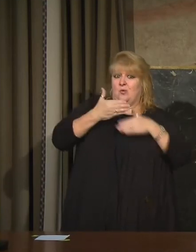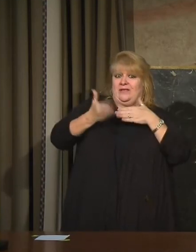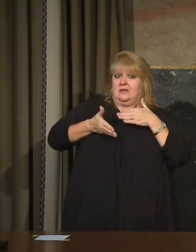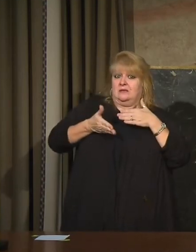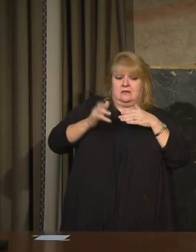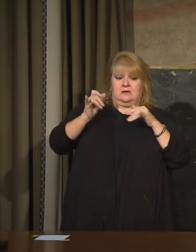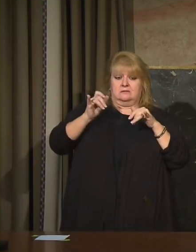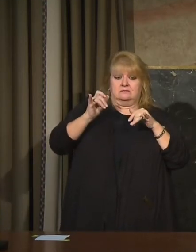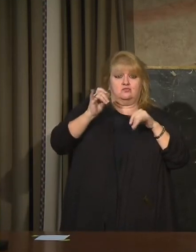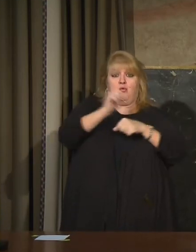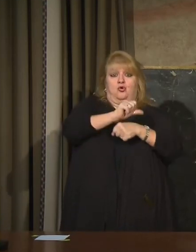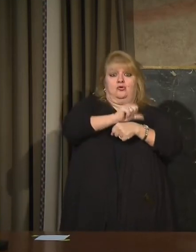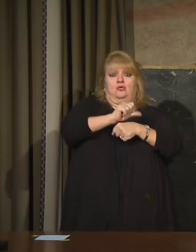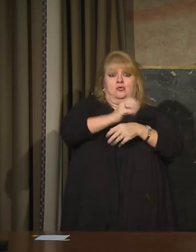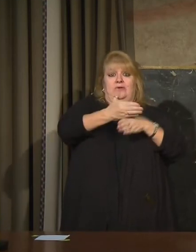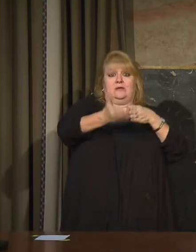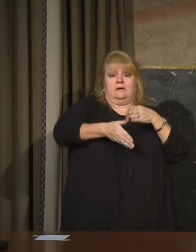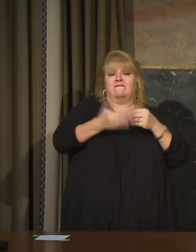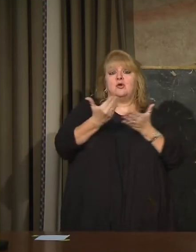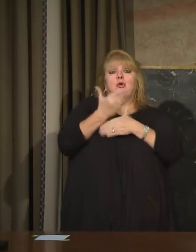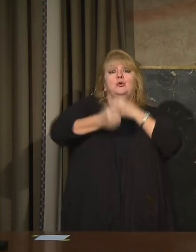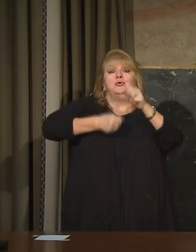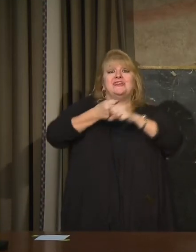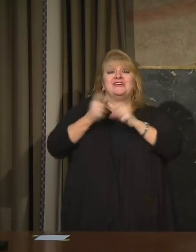weekend for New Year's.